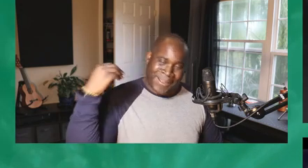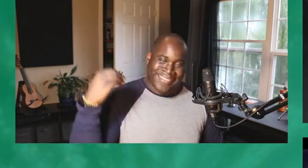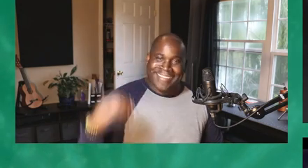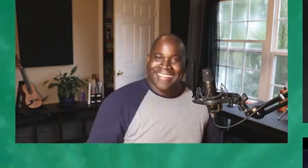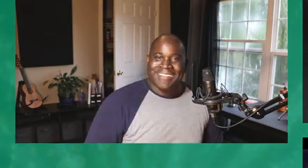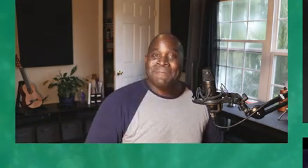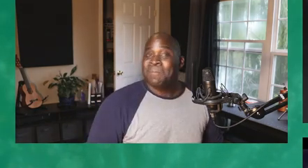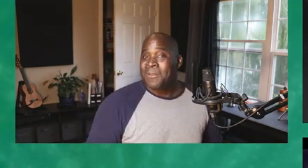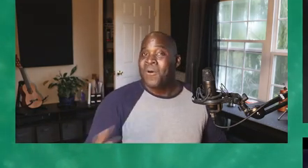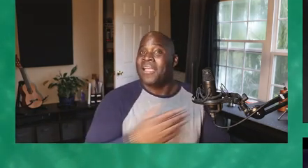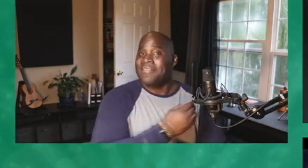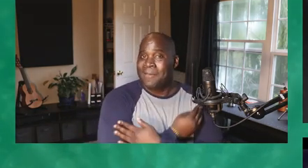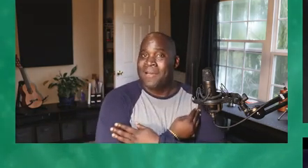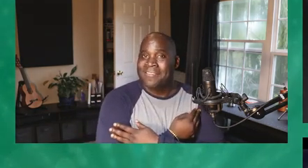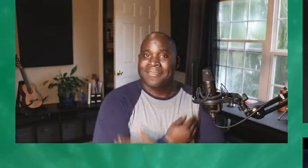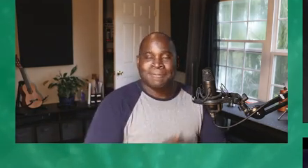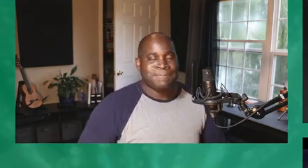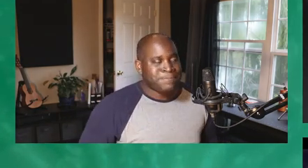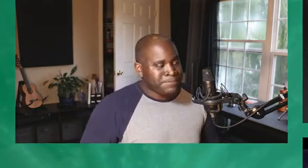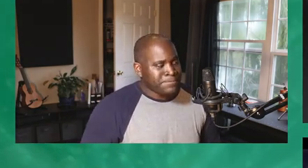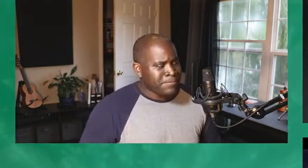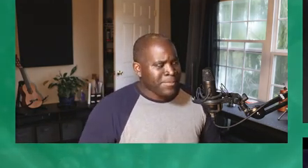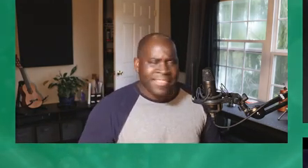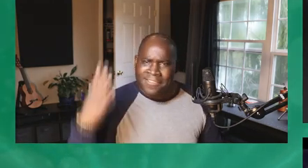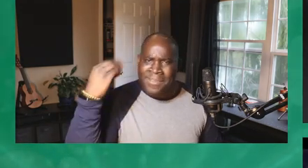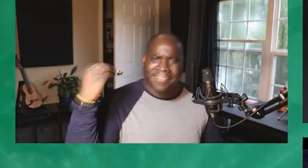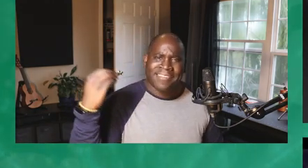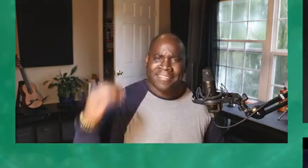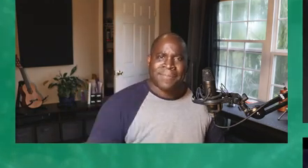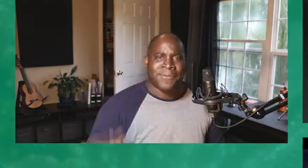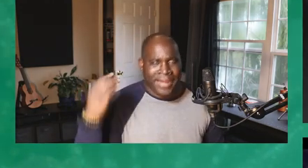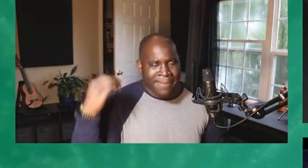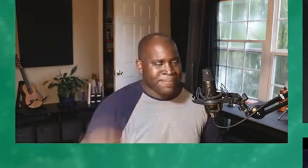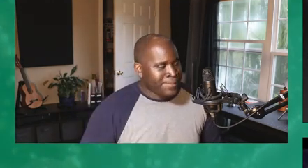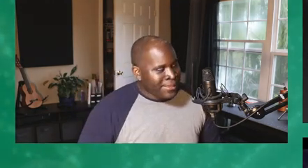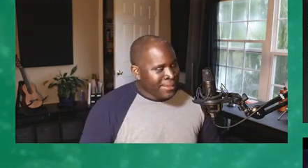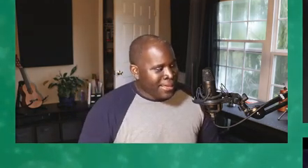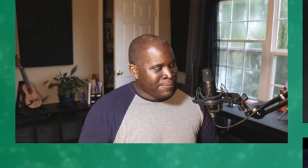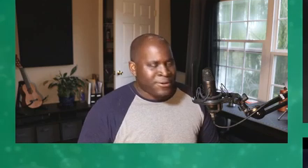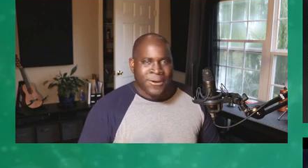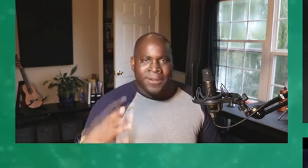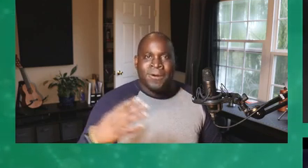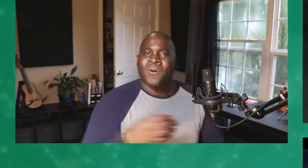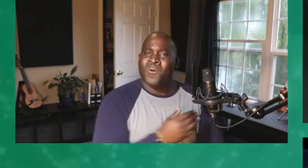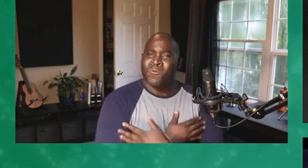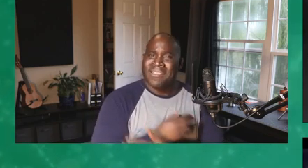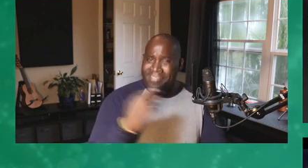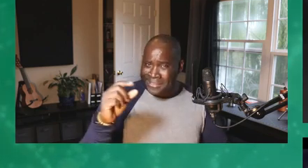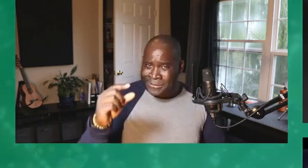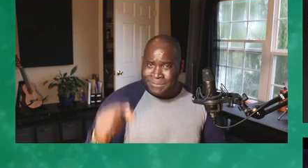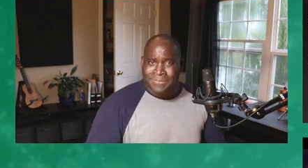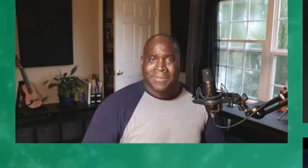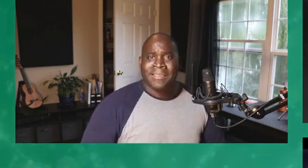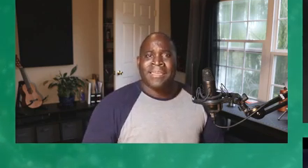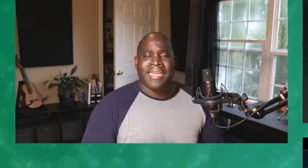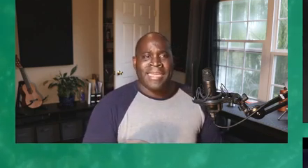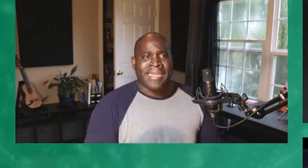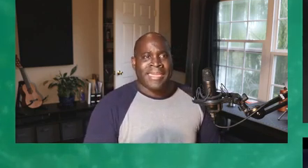I'm gonna rest. Or I can say rest. This means like sleep or nap. I'm gonna rest a